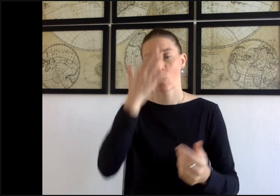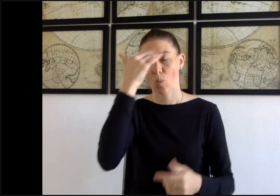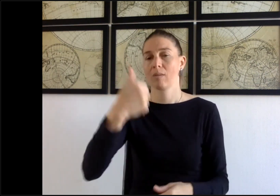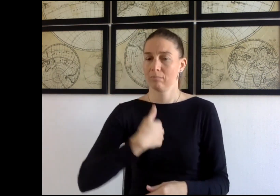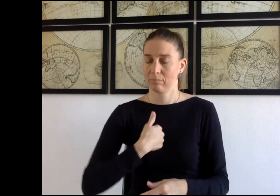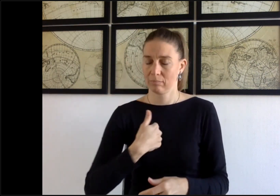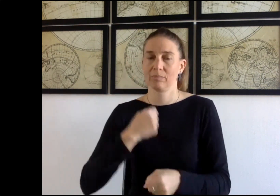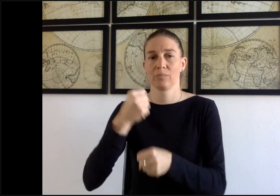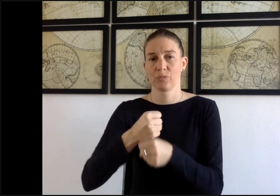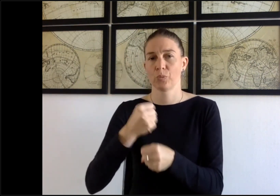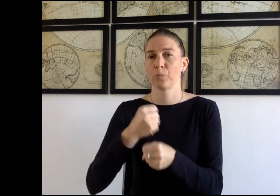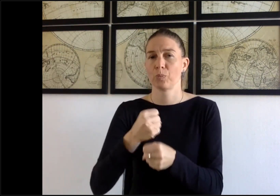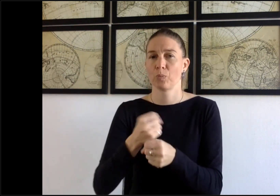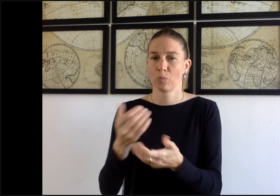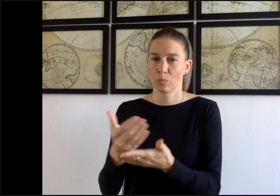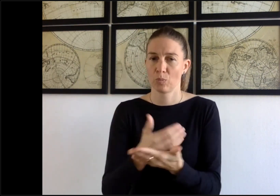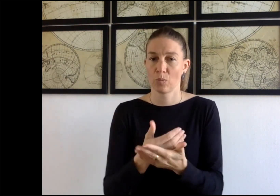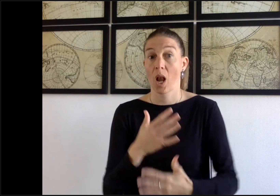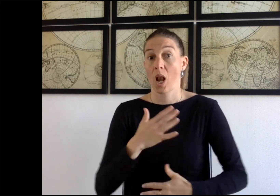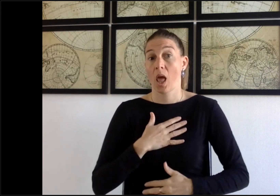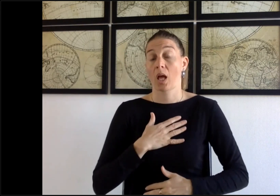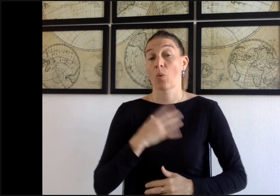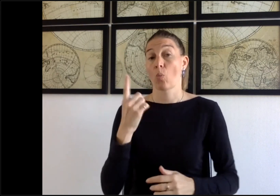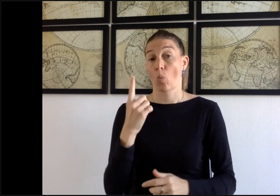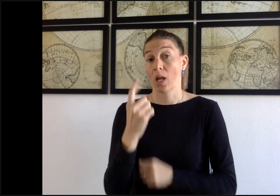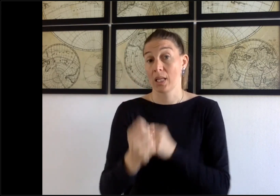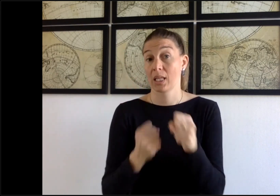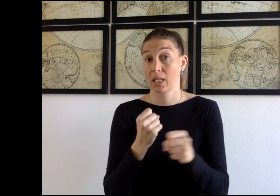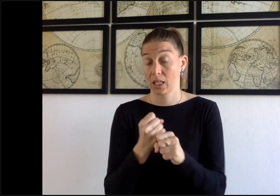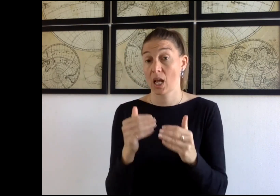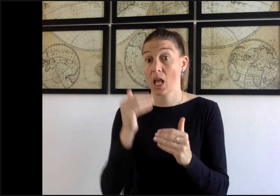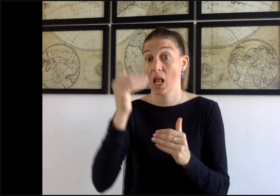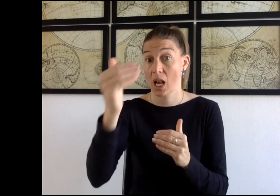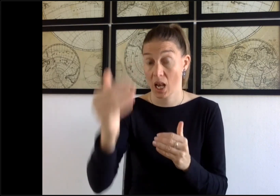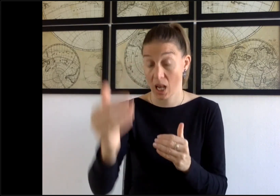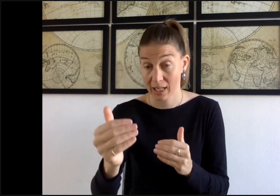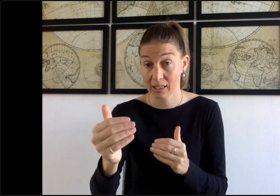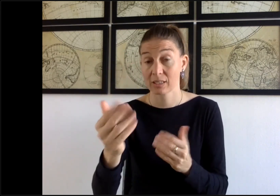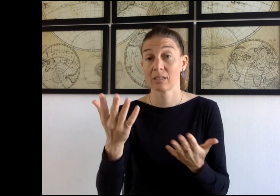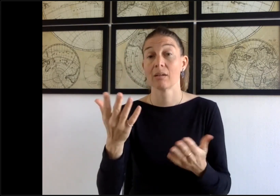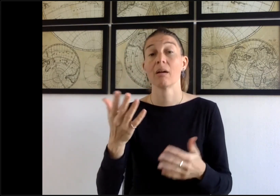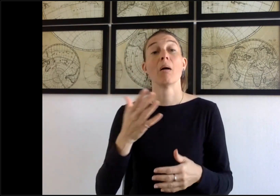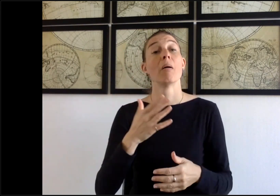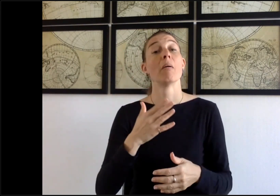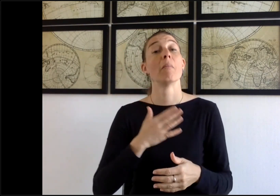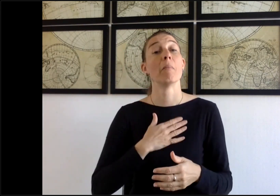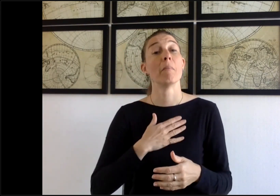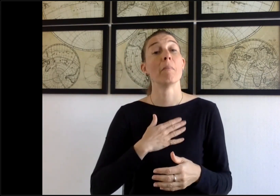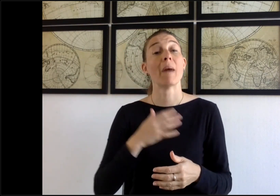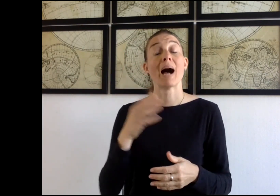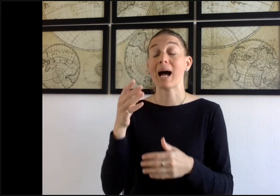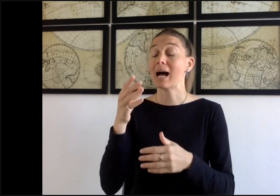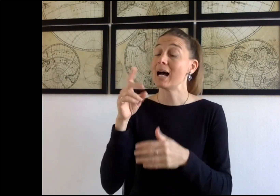was luckily 1 year later. My disability allowance didn't increase, of course. It was